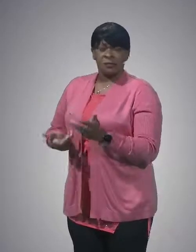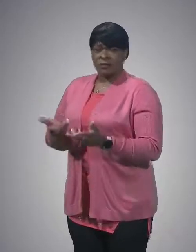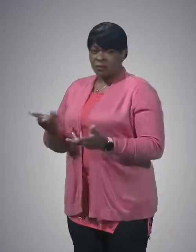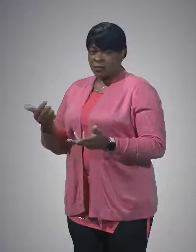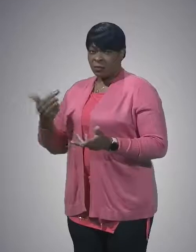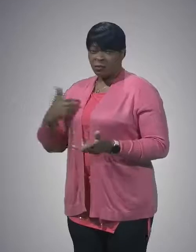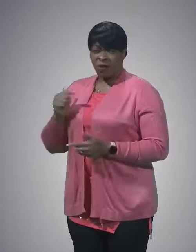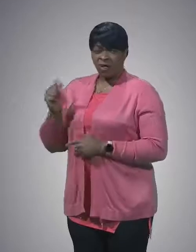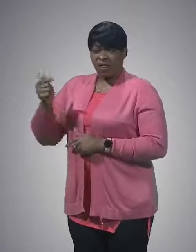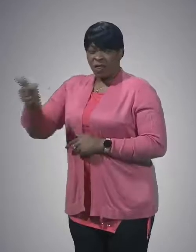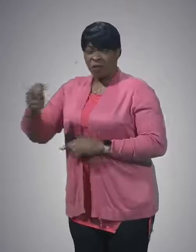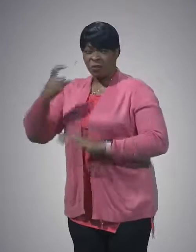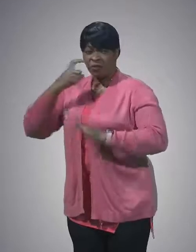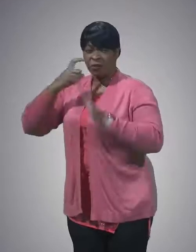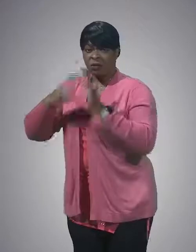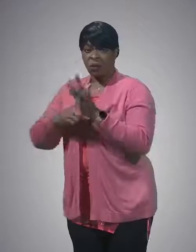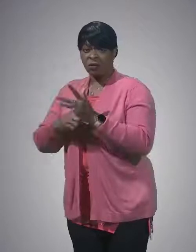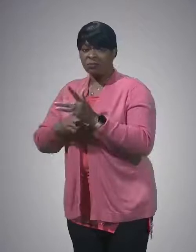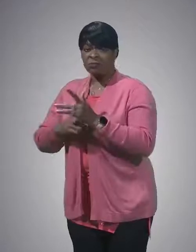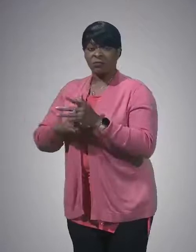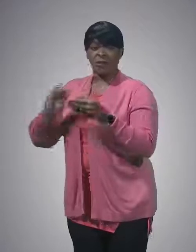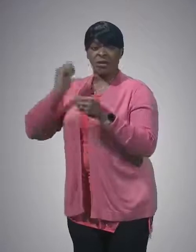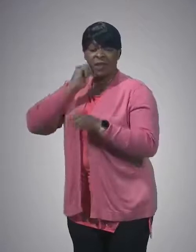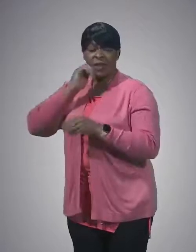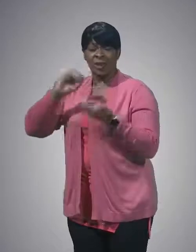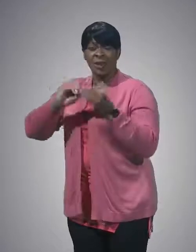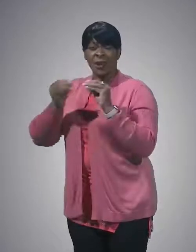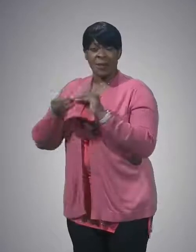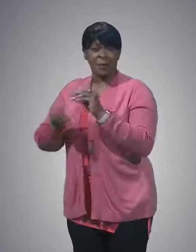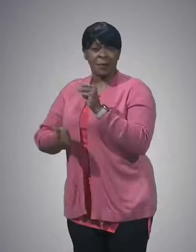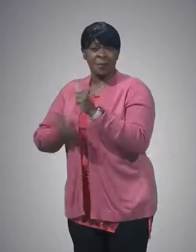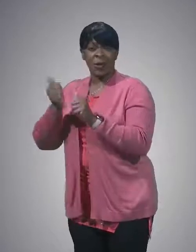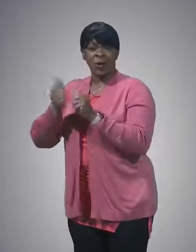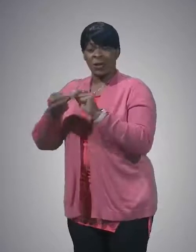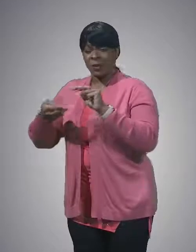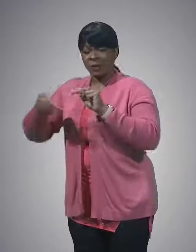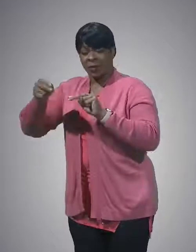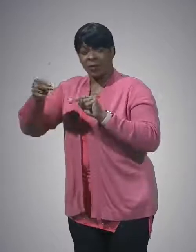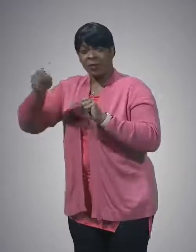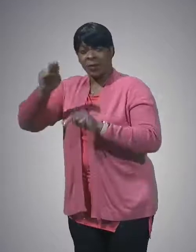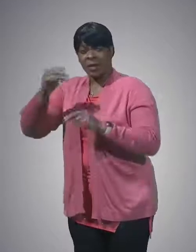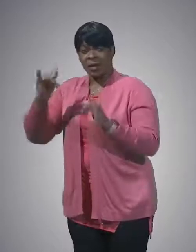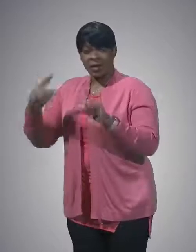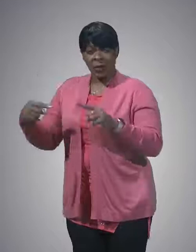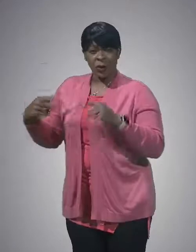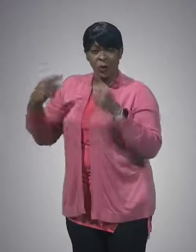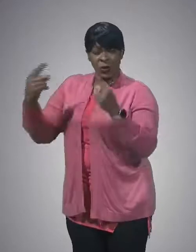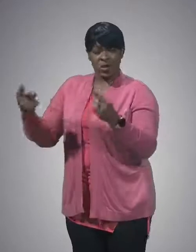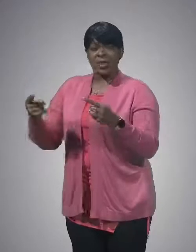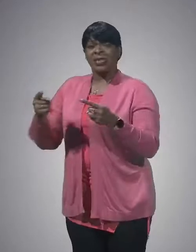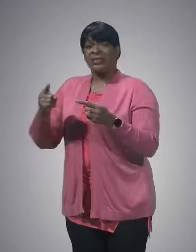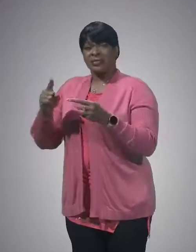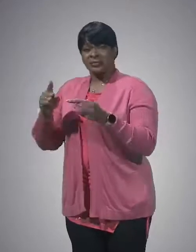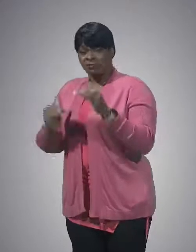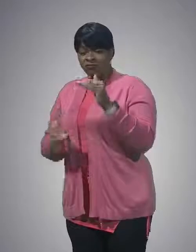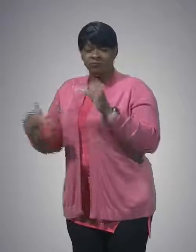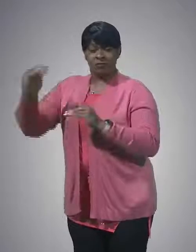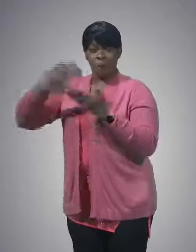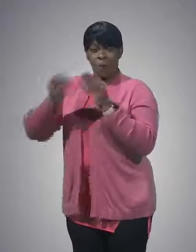we eventually going to see a majority of the daily cases, if the trends continue like they are, be pediatric